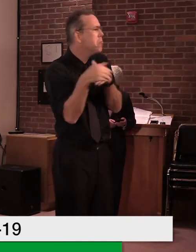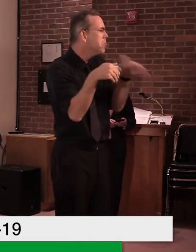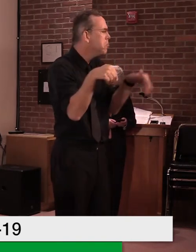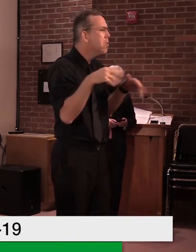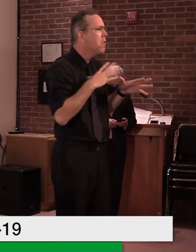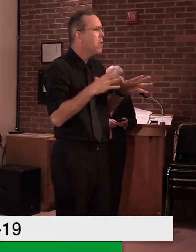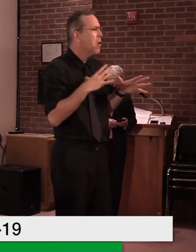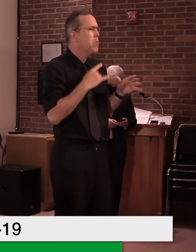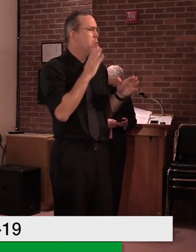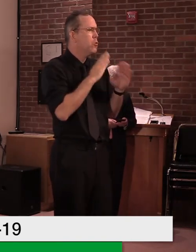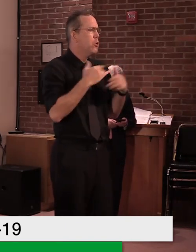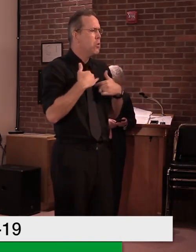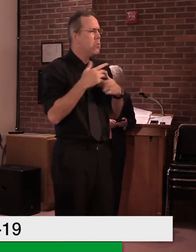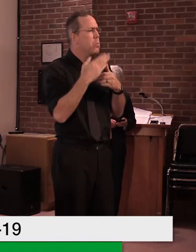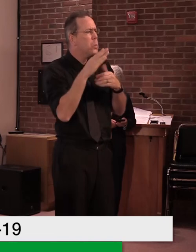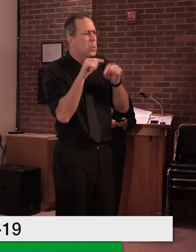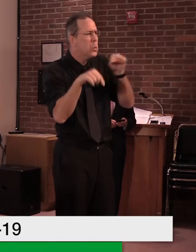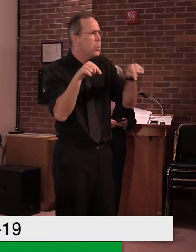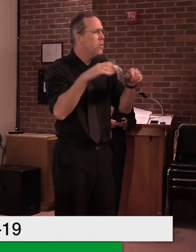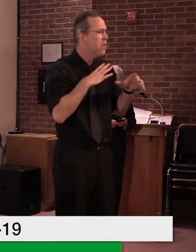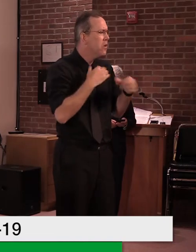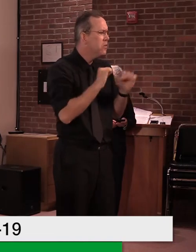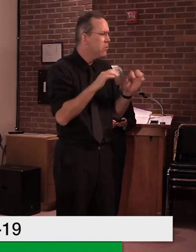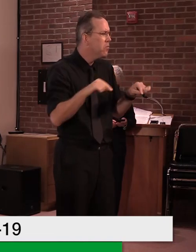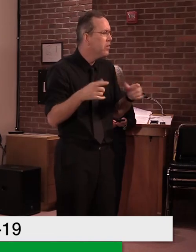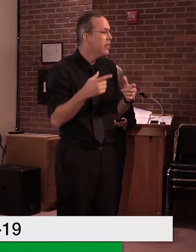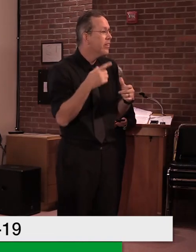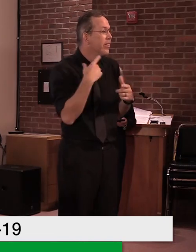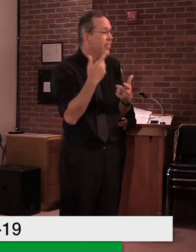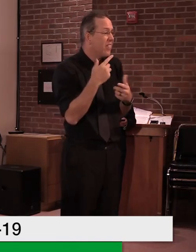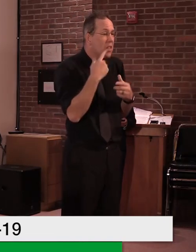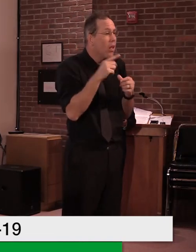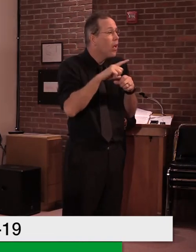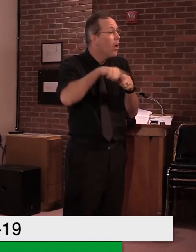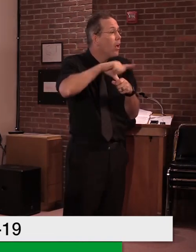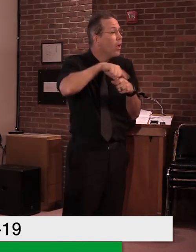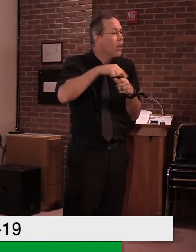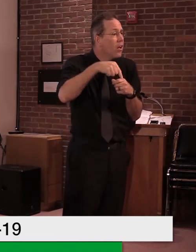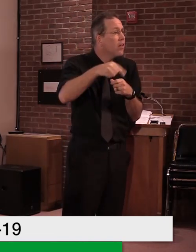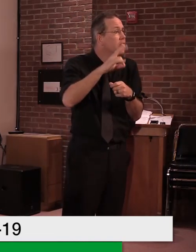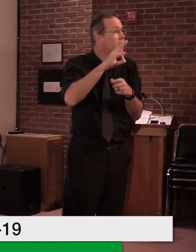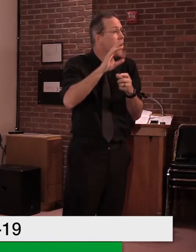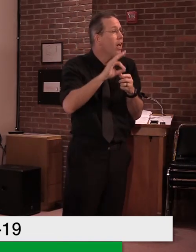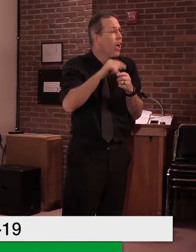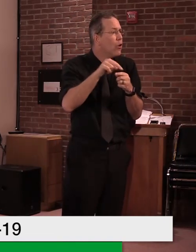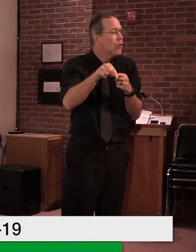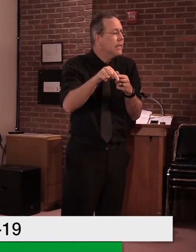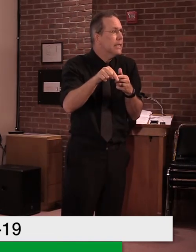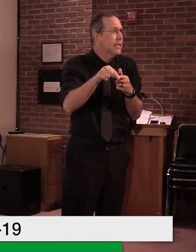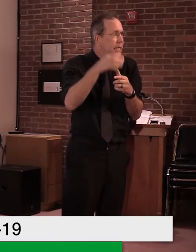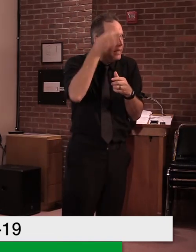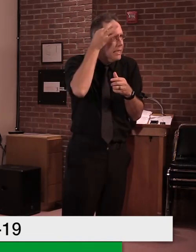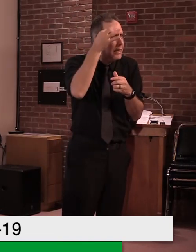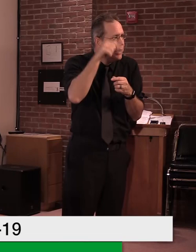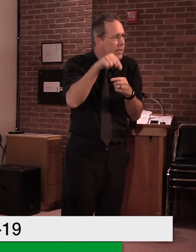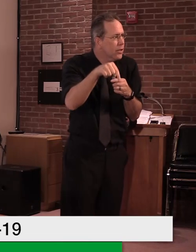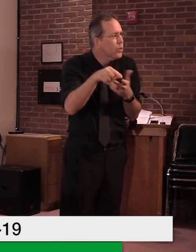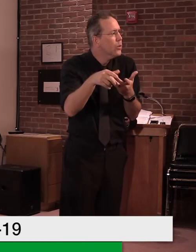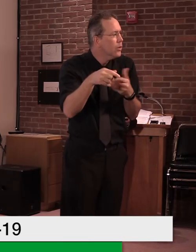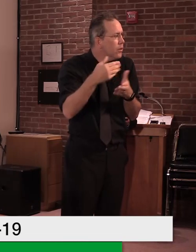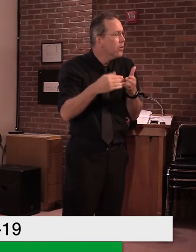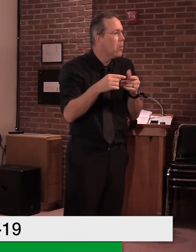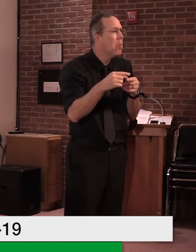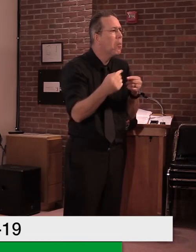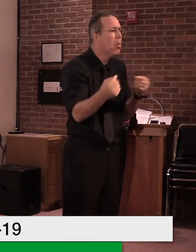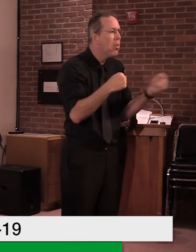5, 6, 7 hour, 9 hour drive at this point. And that's typically where we're seeing a lot of travel, you know, from our